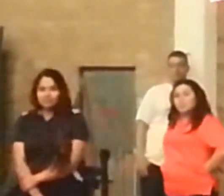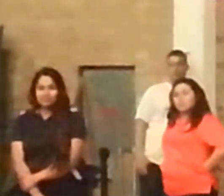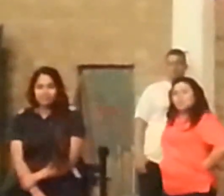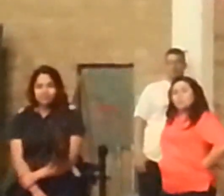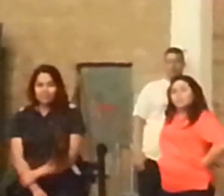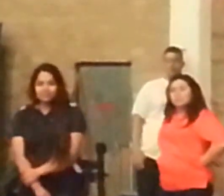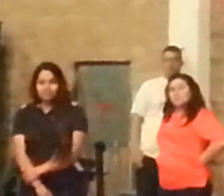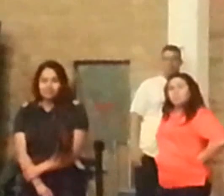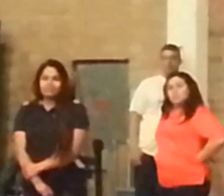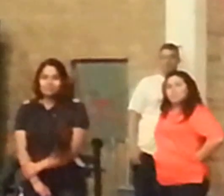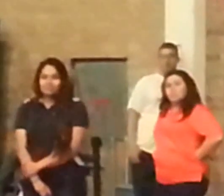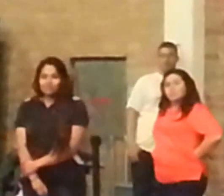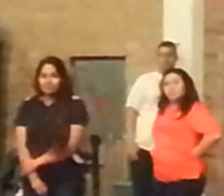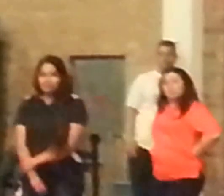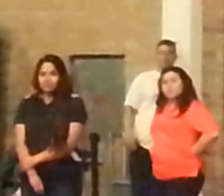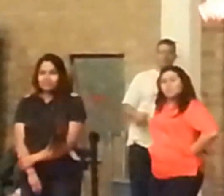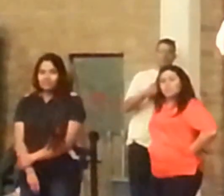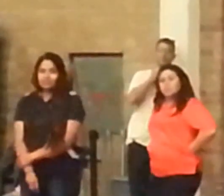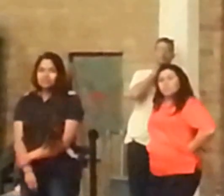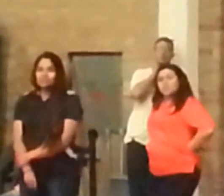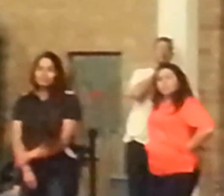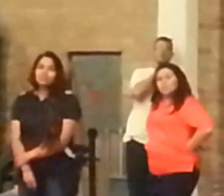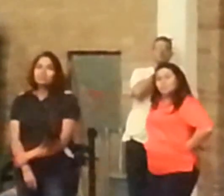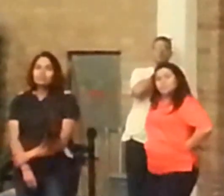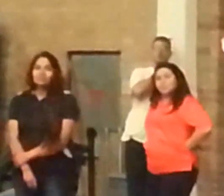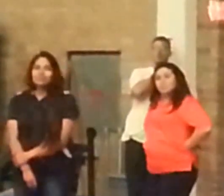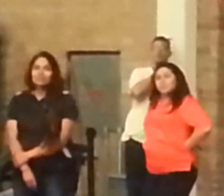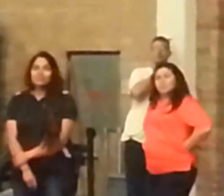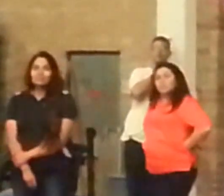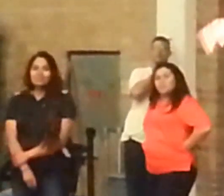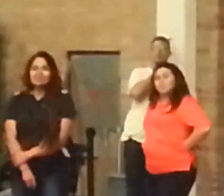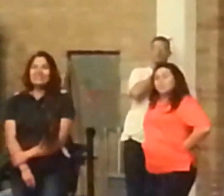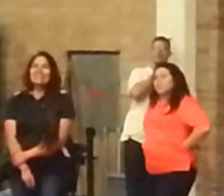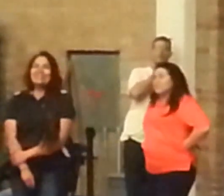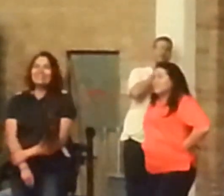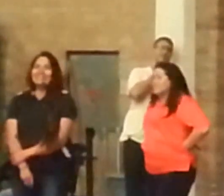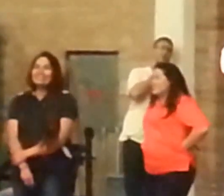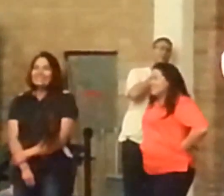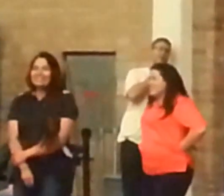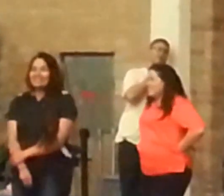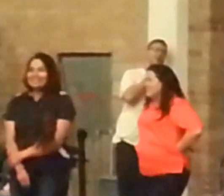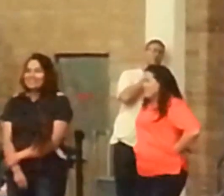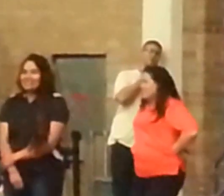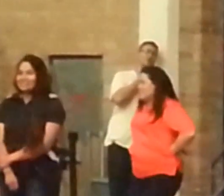lying. It's the same person that says, I don't like fried chicken. Yeah, okay.